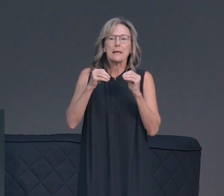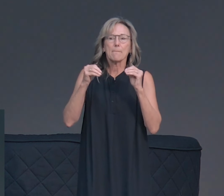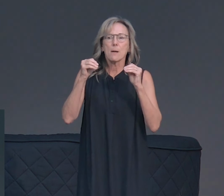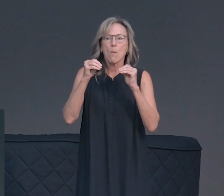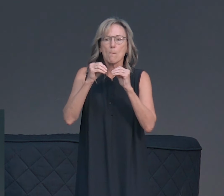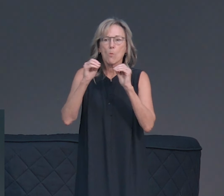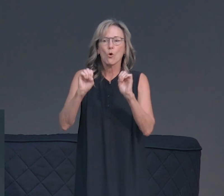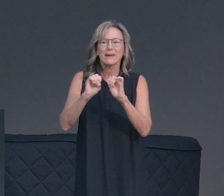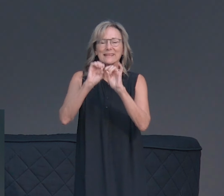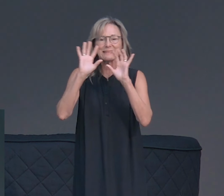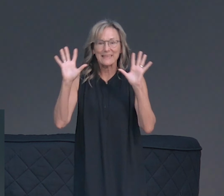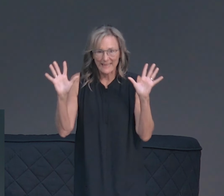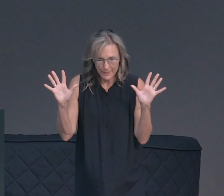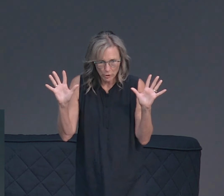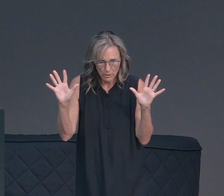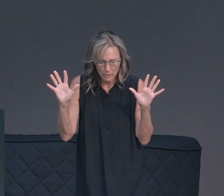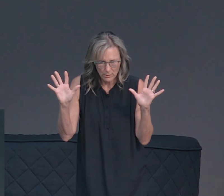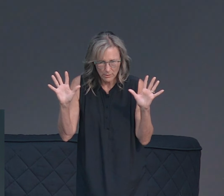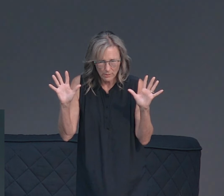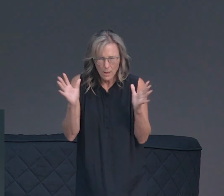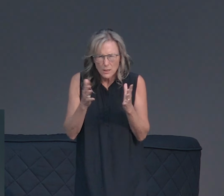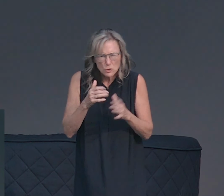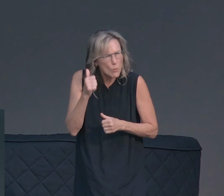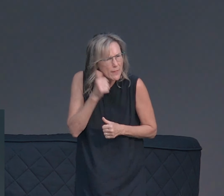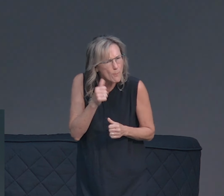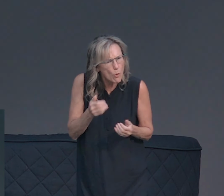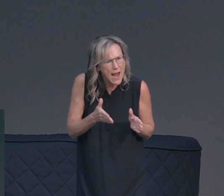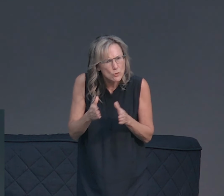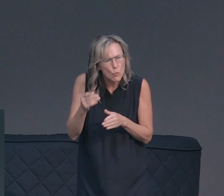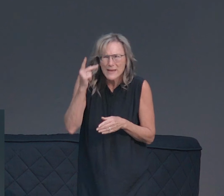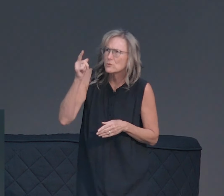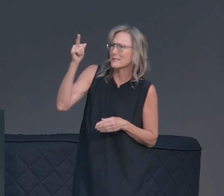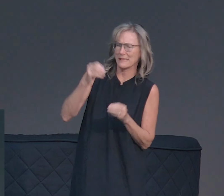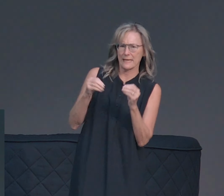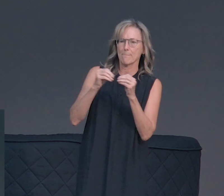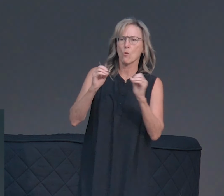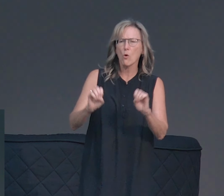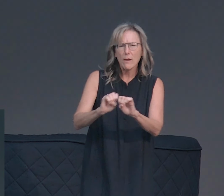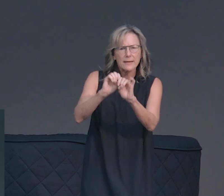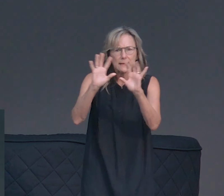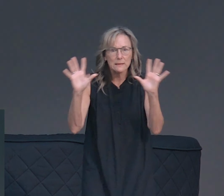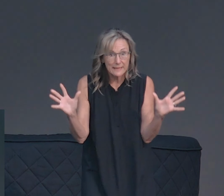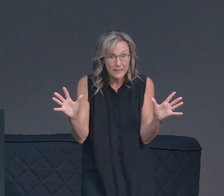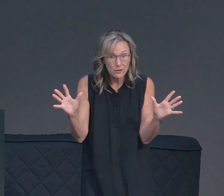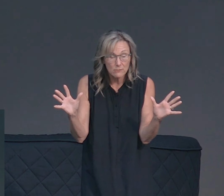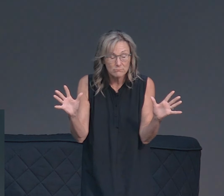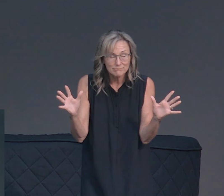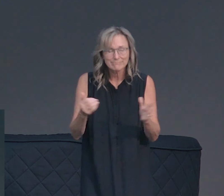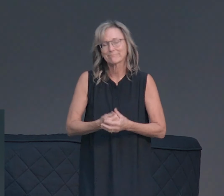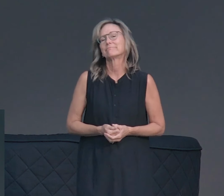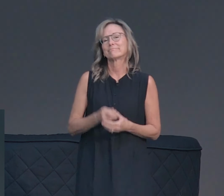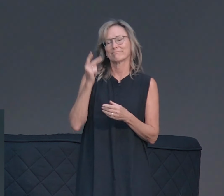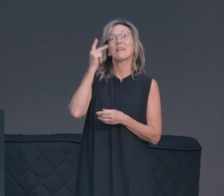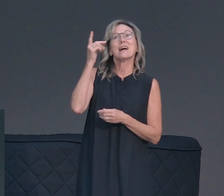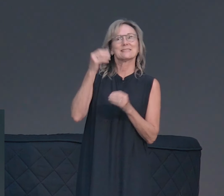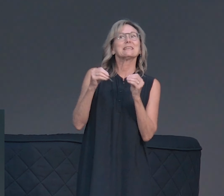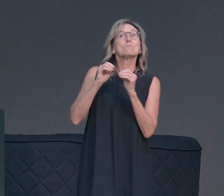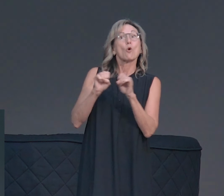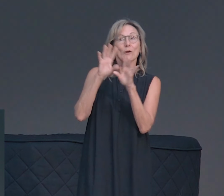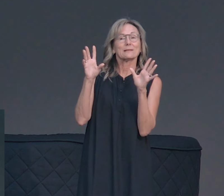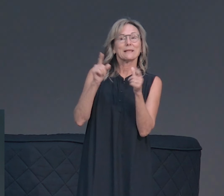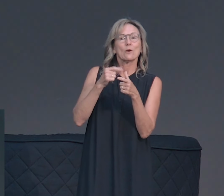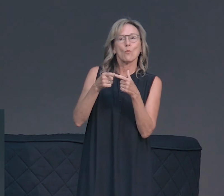So what are these practical ways to see God more clearly? First of all, I see God more clearly